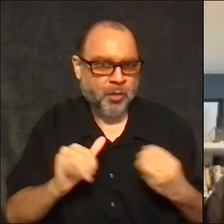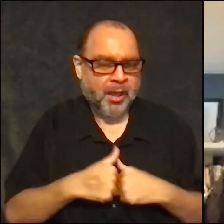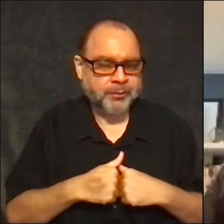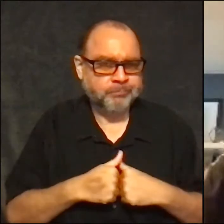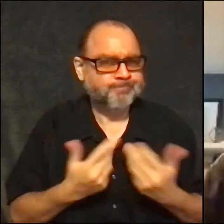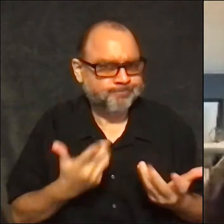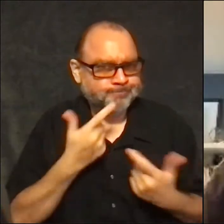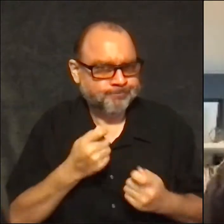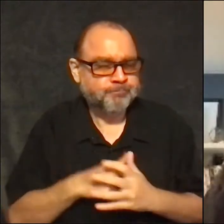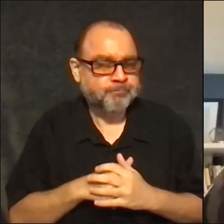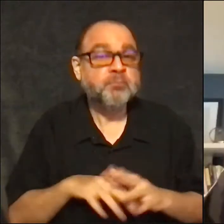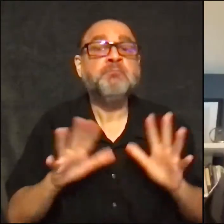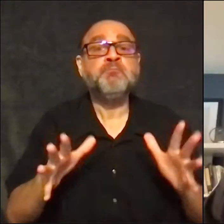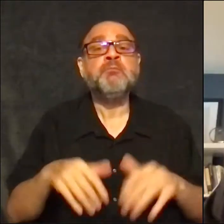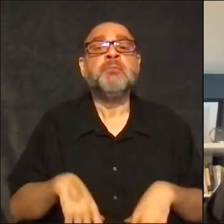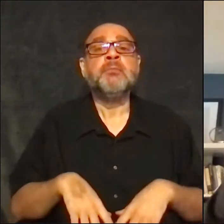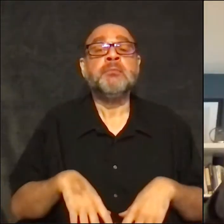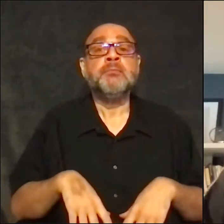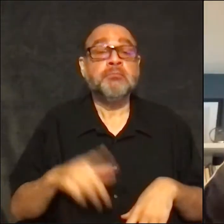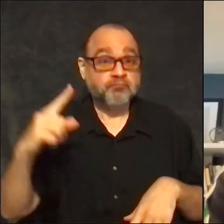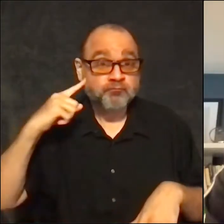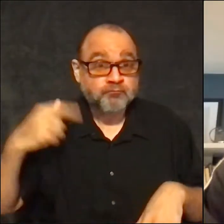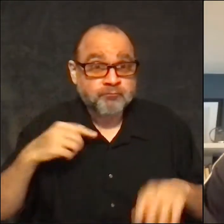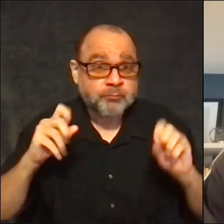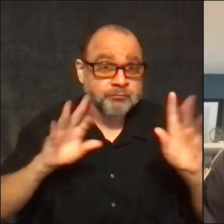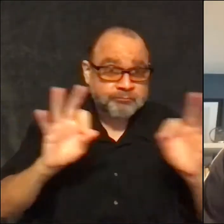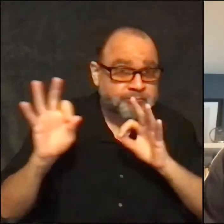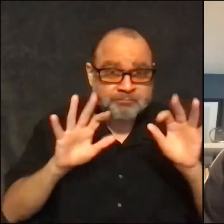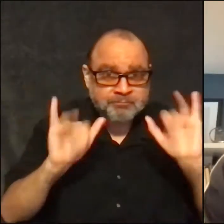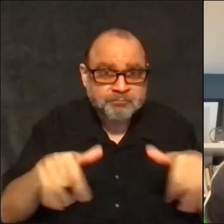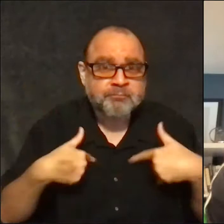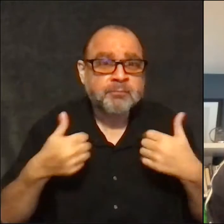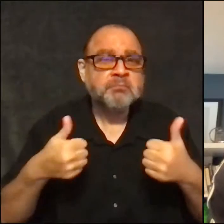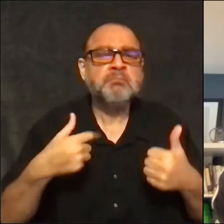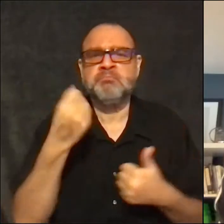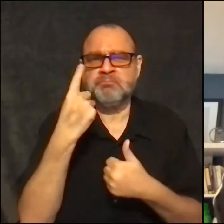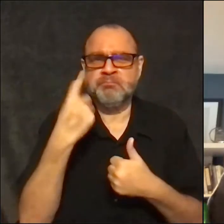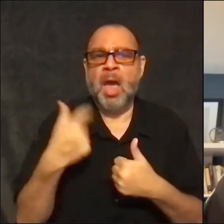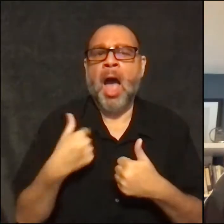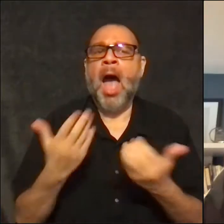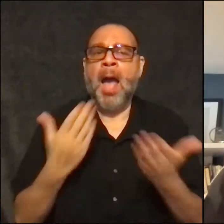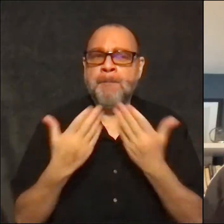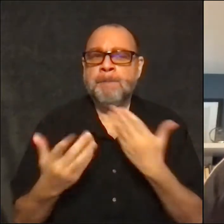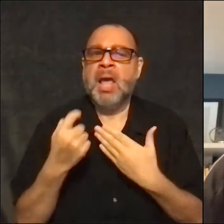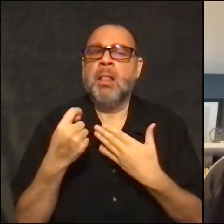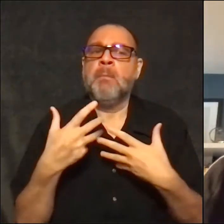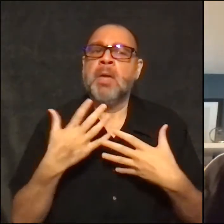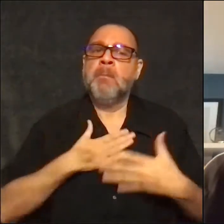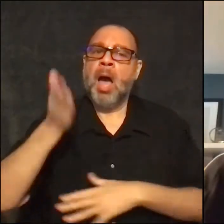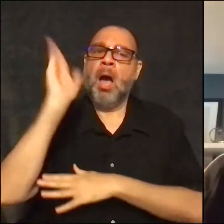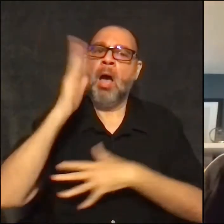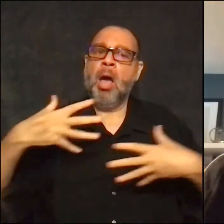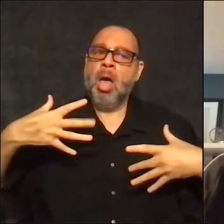Thank you very much, Wayne, for the opportunity to chat. I may finish up a little bit early and give some time back so we can catch